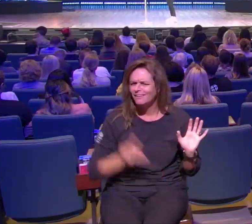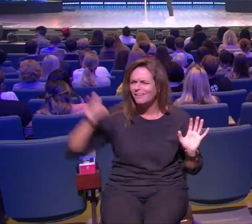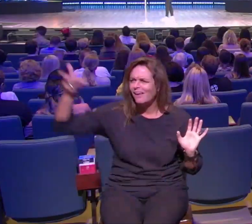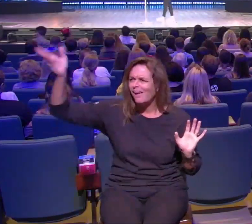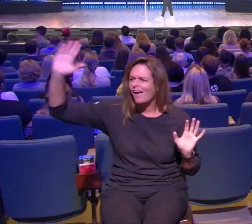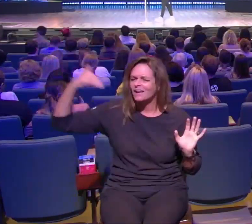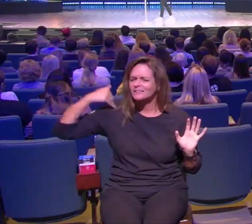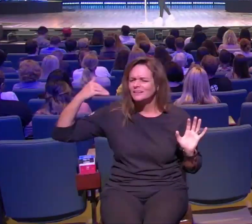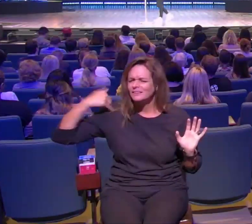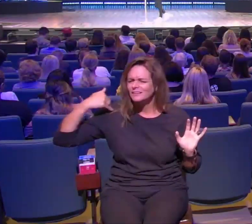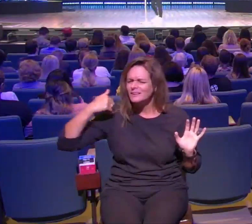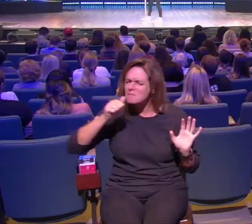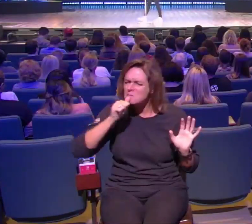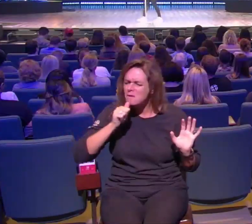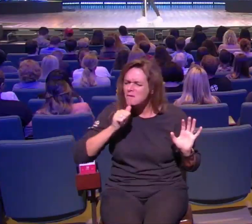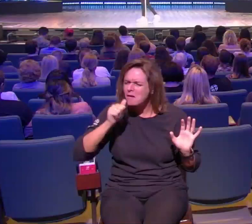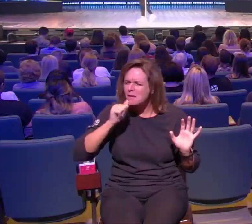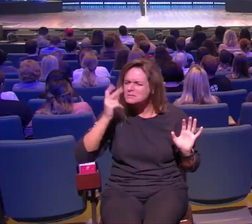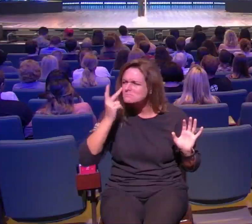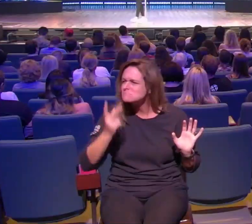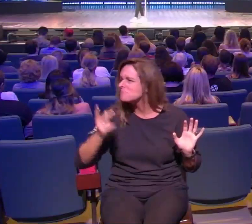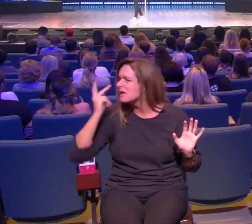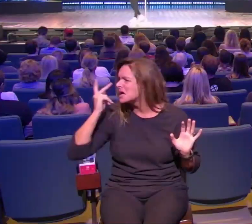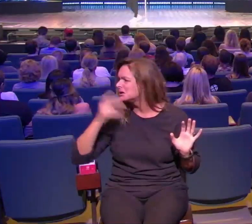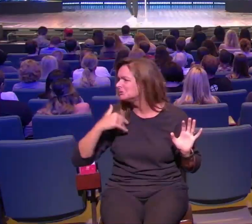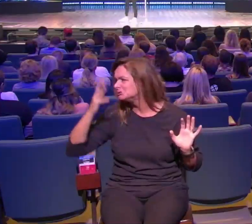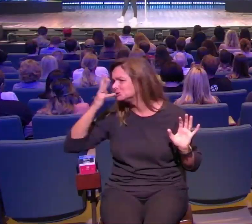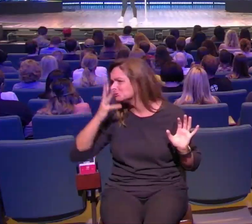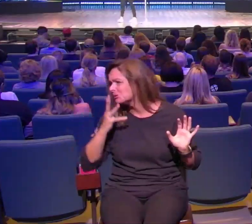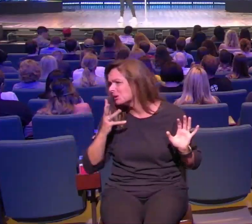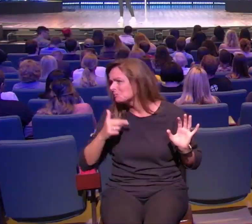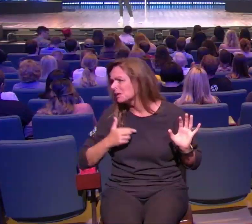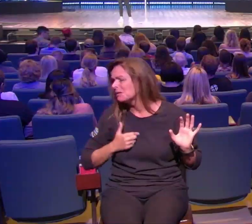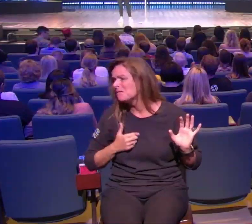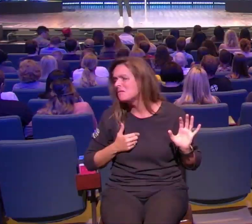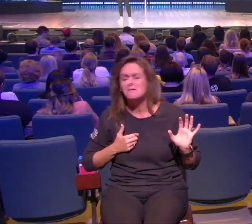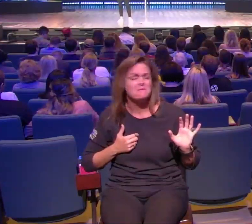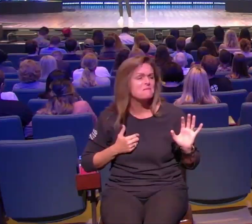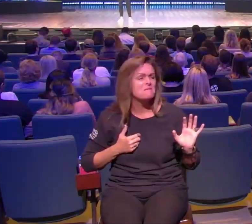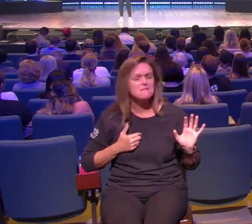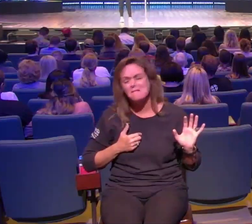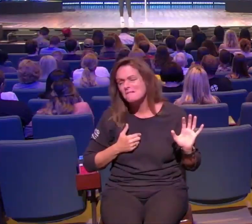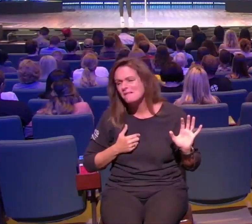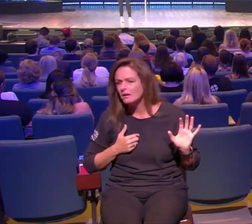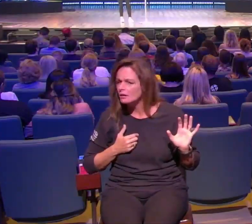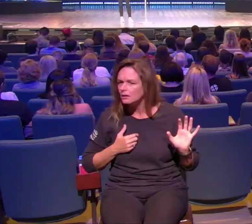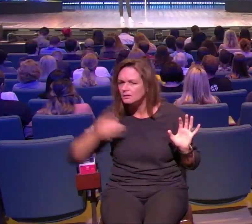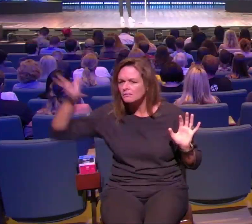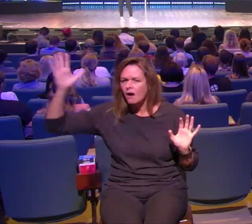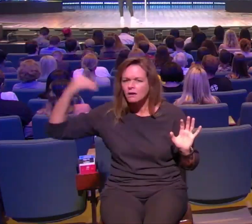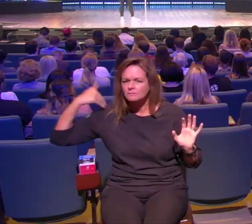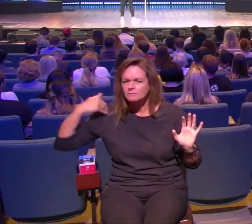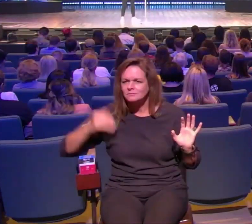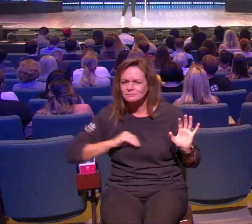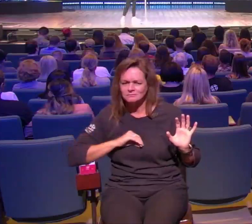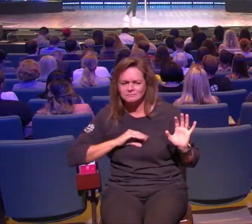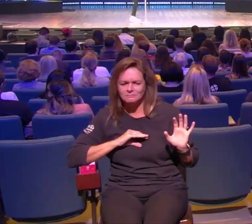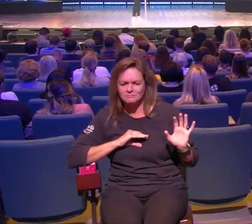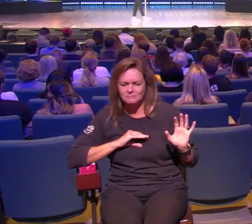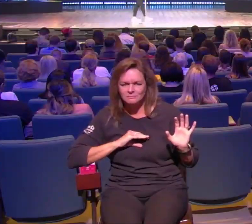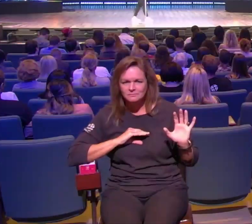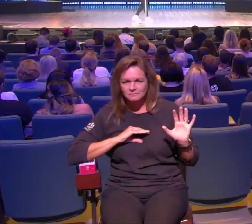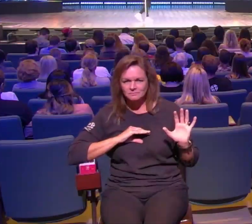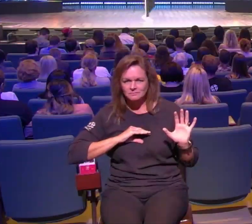for so long. And I want you to know that you have a good, good father that's just waiting for you to ask. He's waiting for you to ask